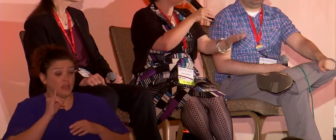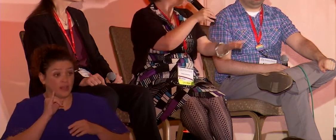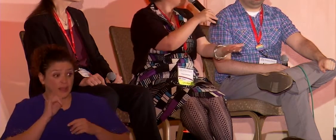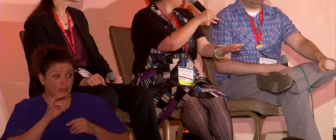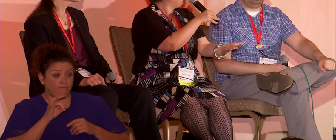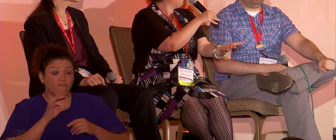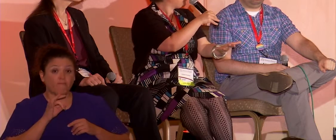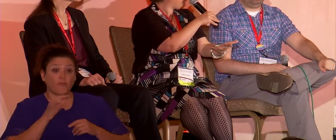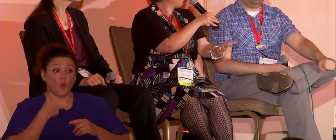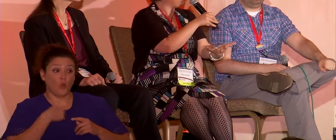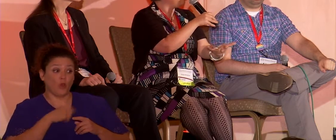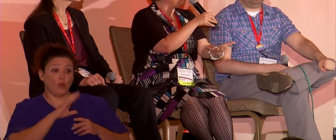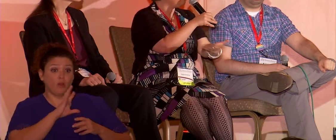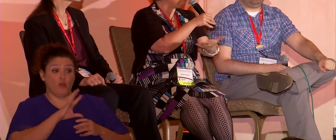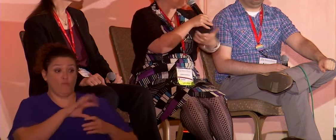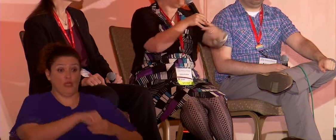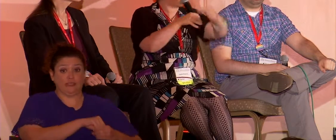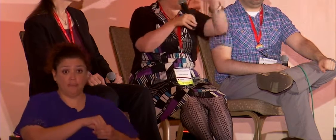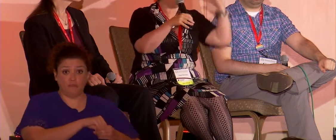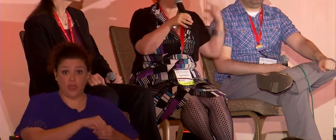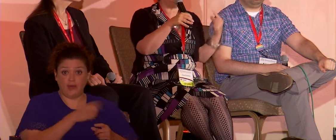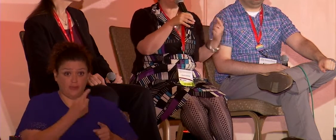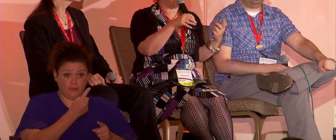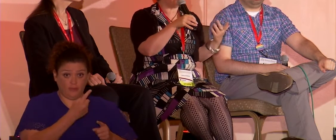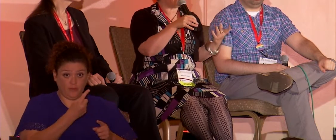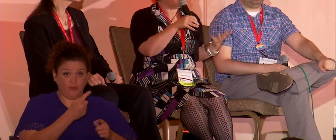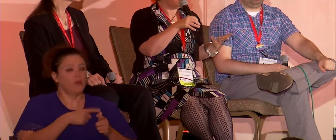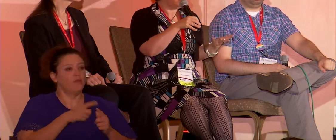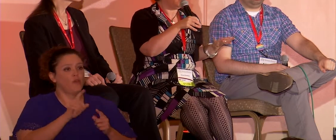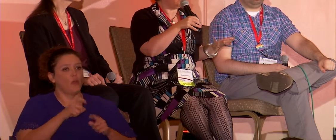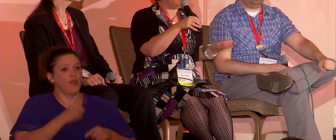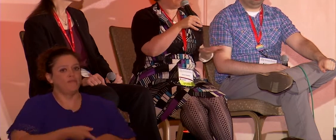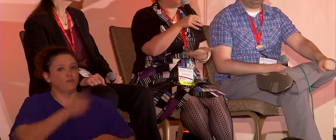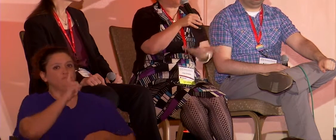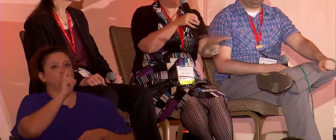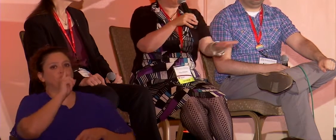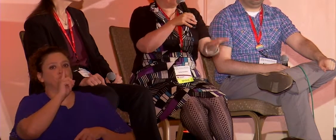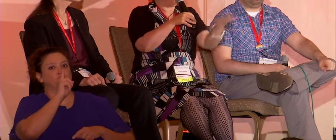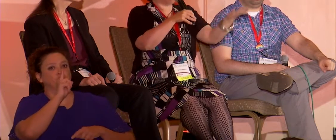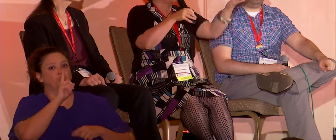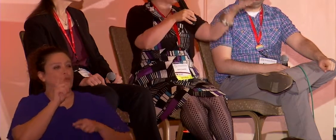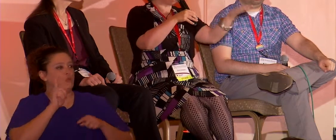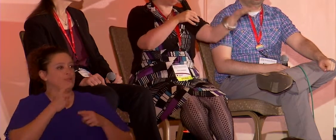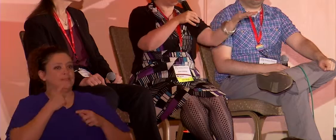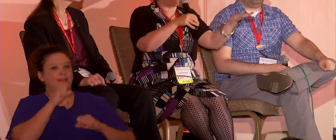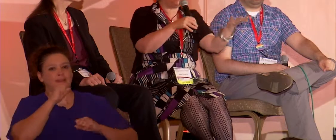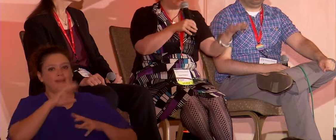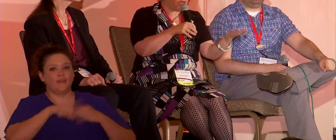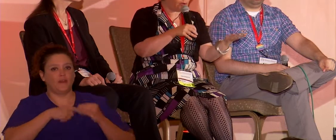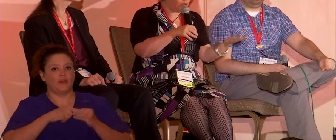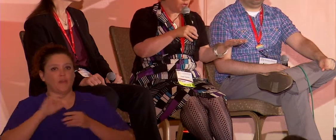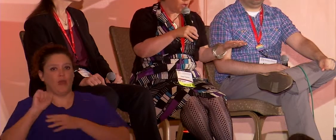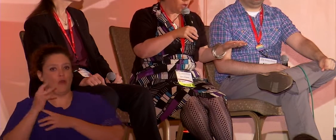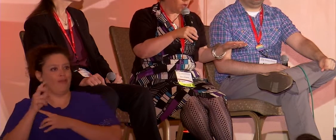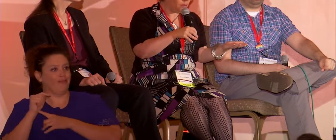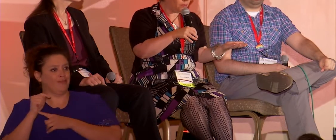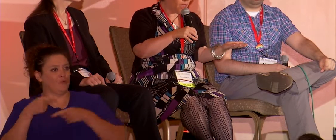if we're going to be at the table, we have to have tape over our mouths about the whole freaking reason we're at the